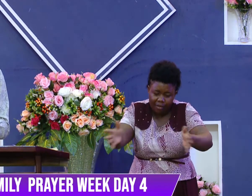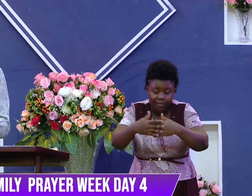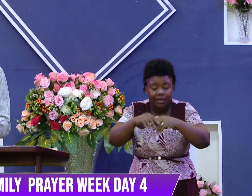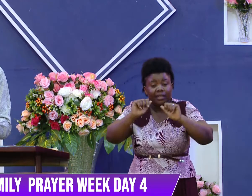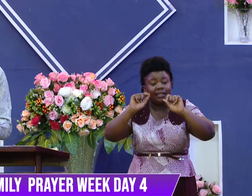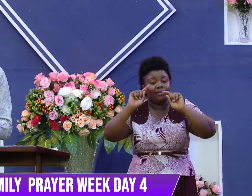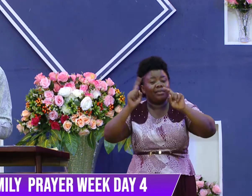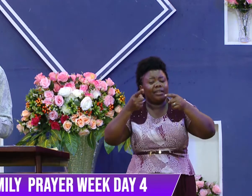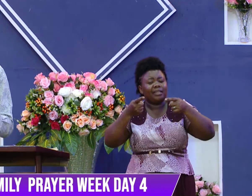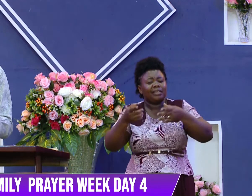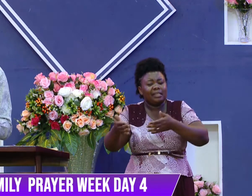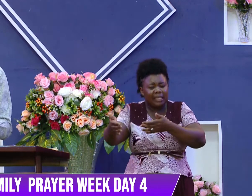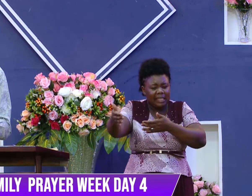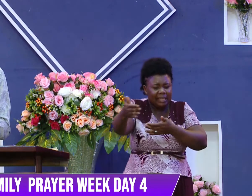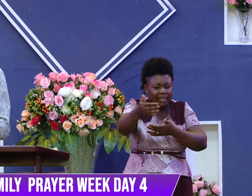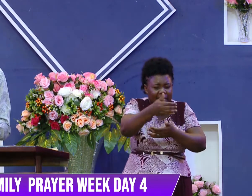gate,